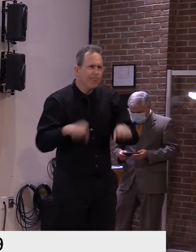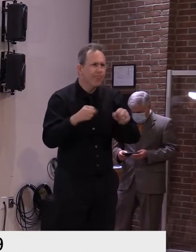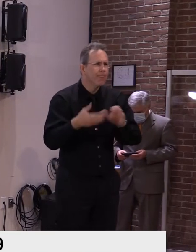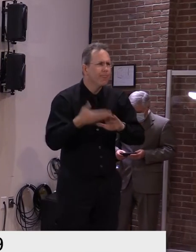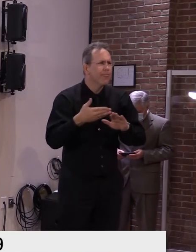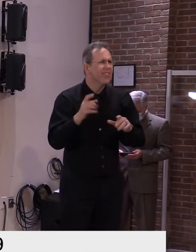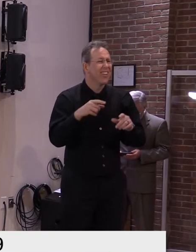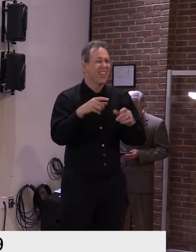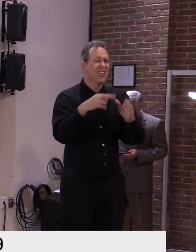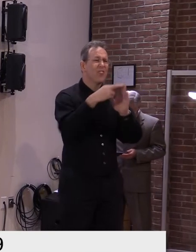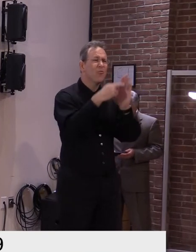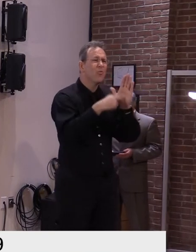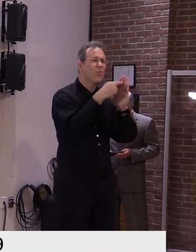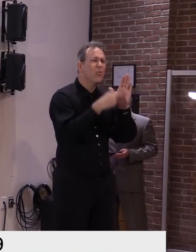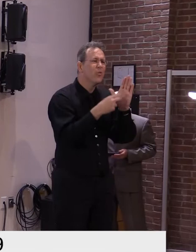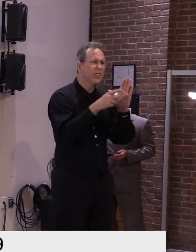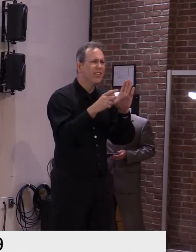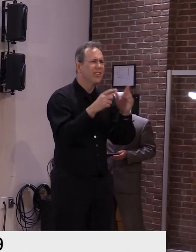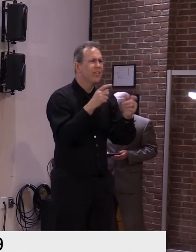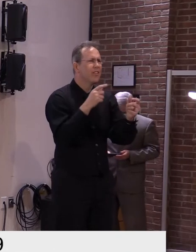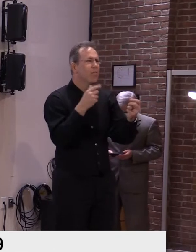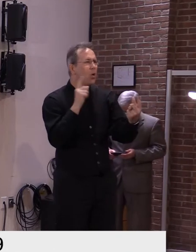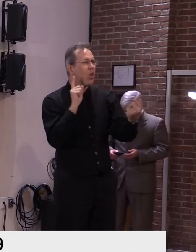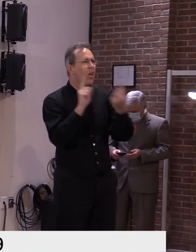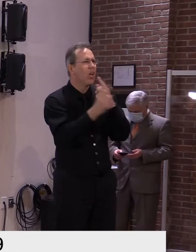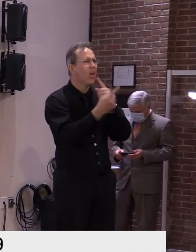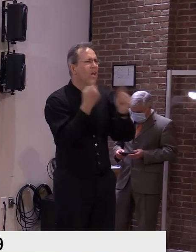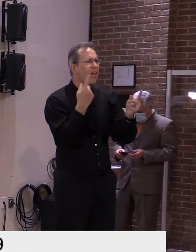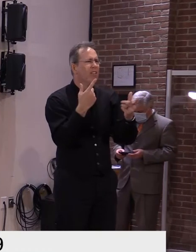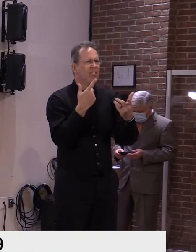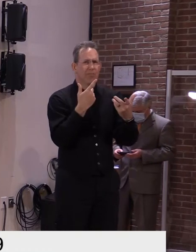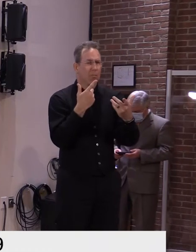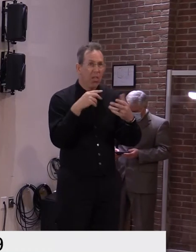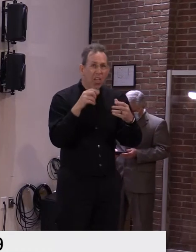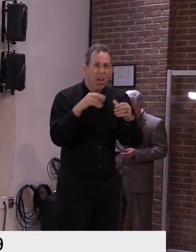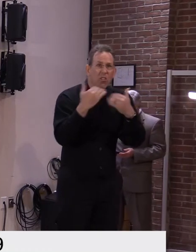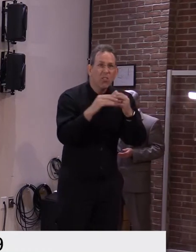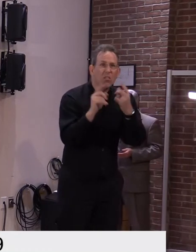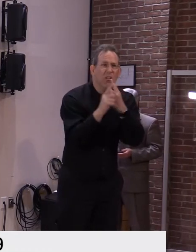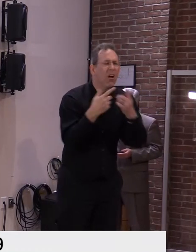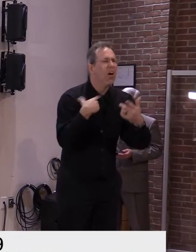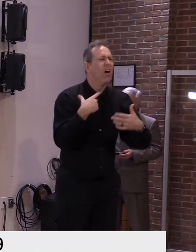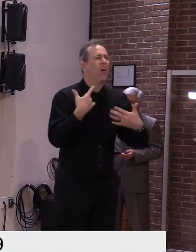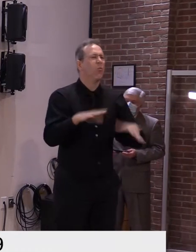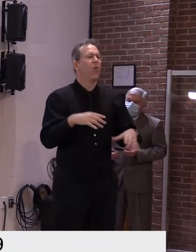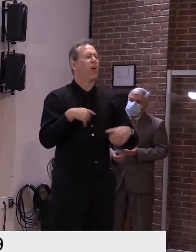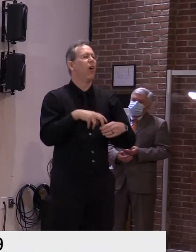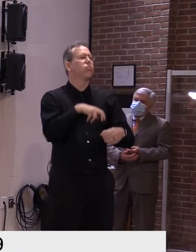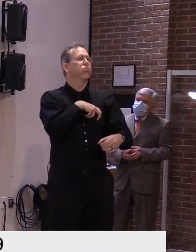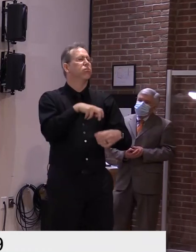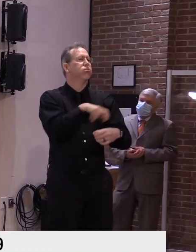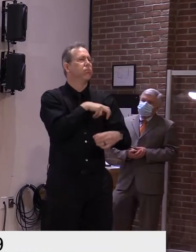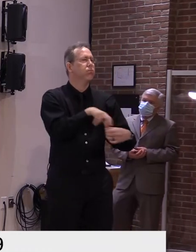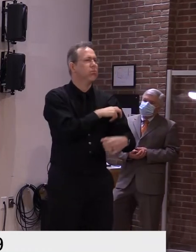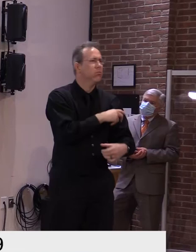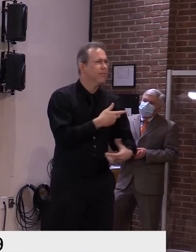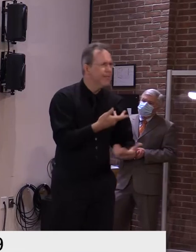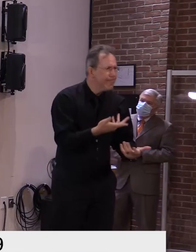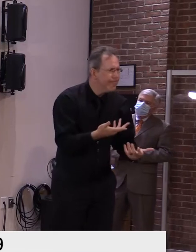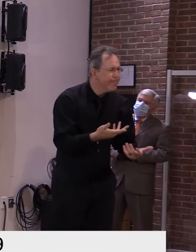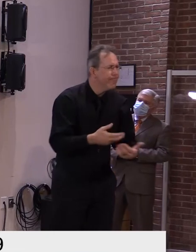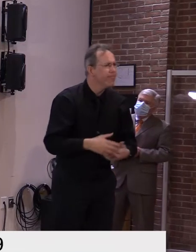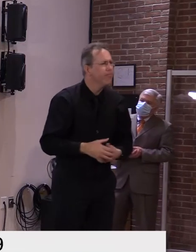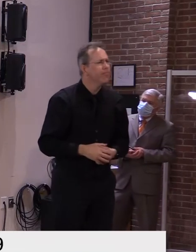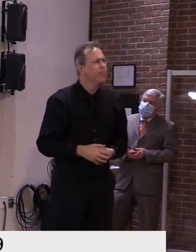just, we've never done it this way. Should the state have a can-do attitude, I guess? Well, I think we did have a can-do attitude right